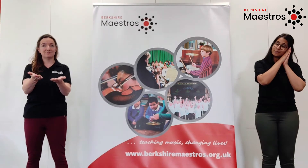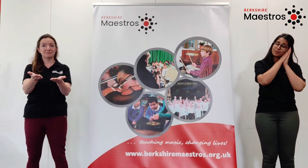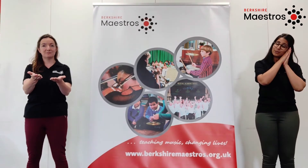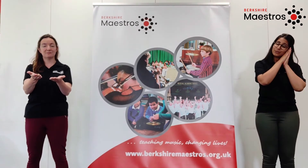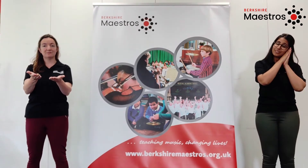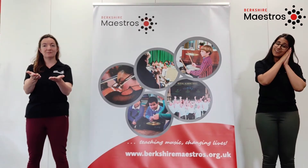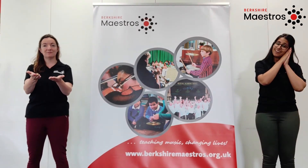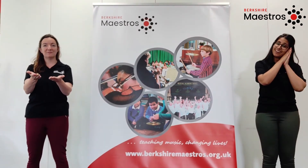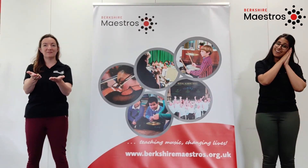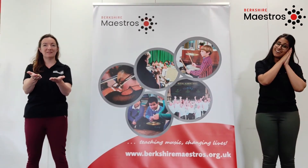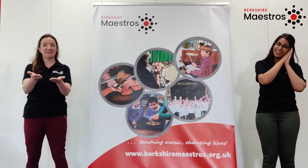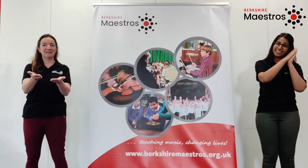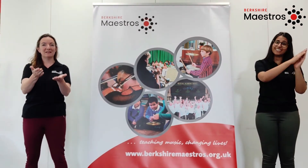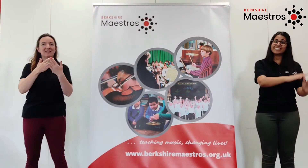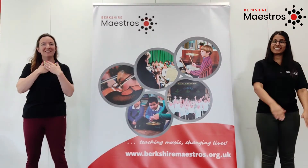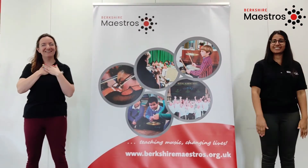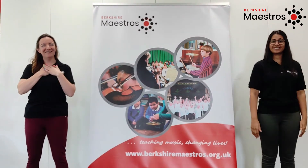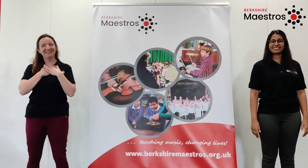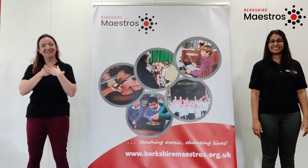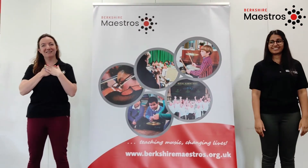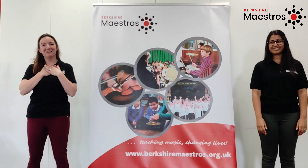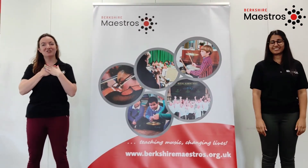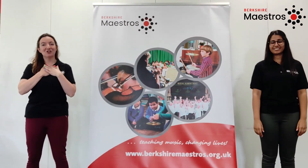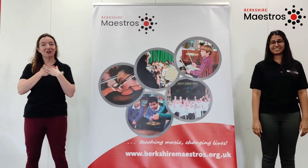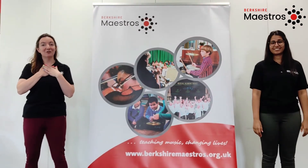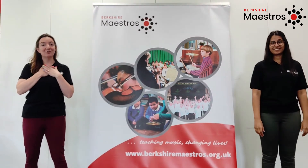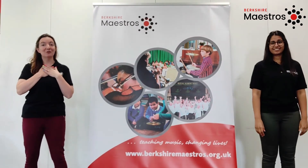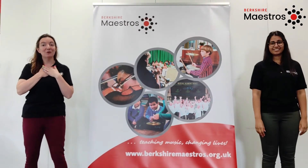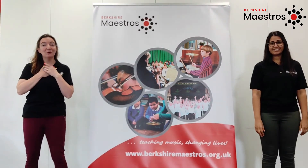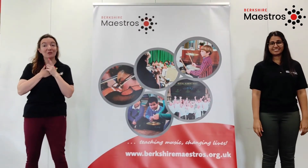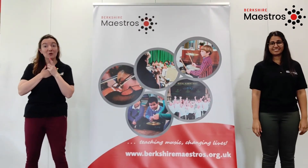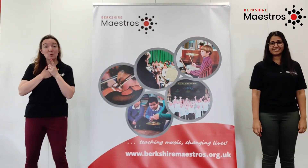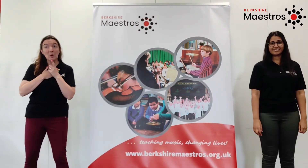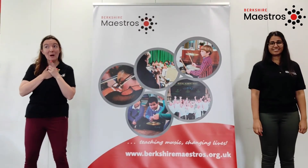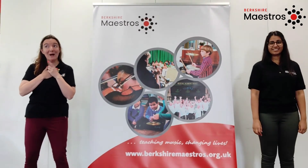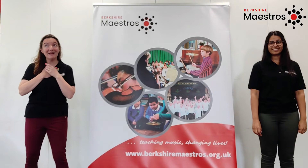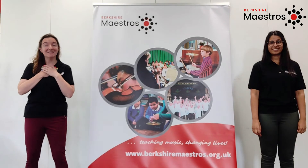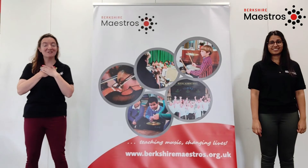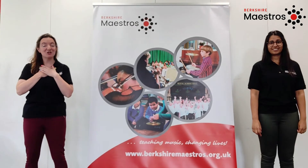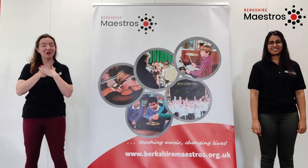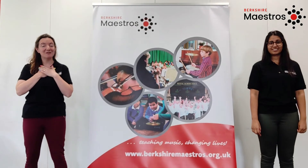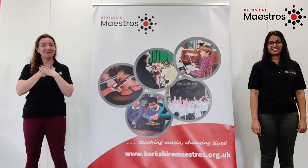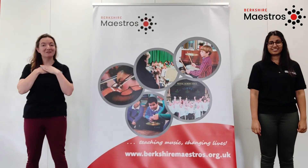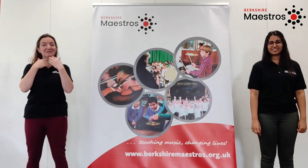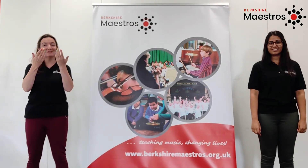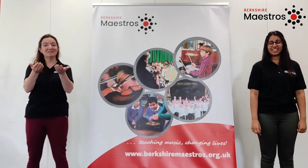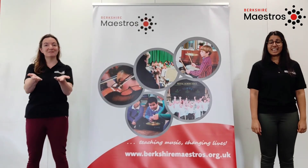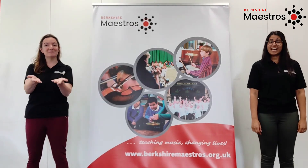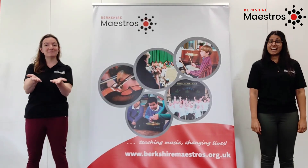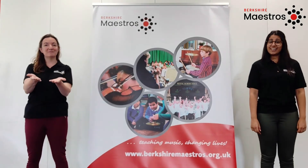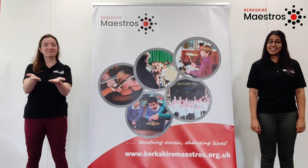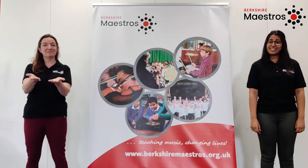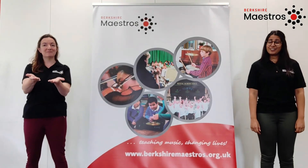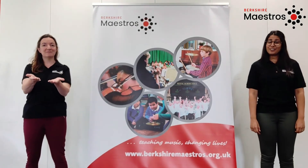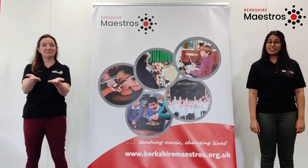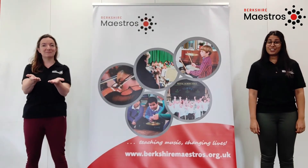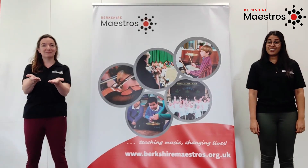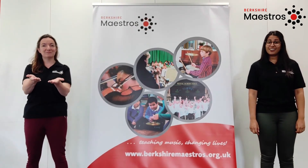sleeps tonight. In the jungle, the quiet jungle. In the